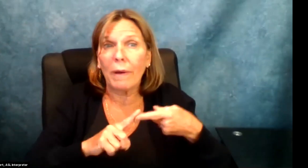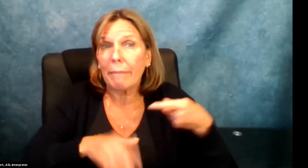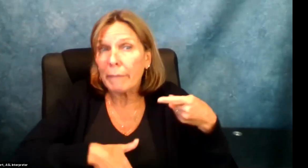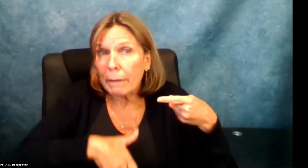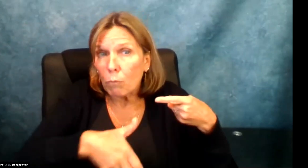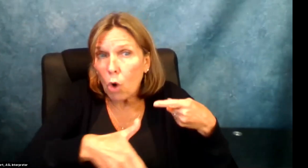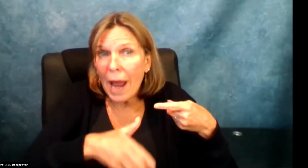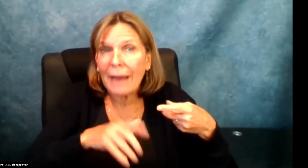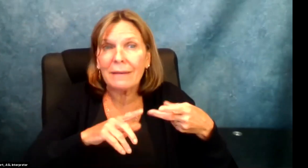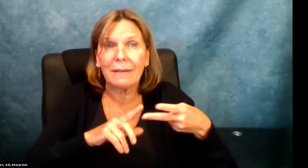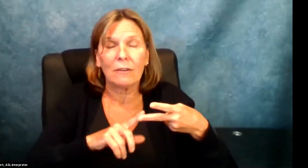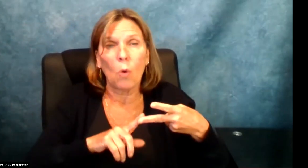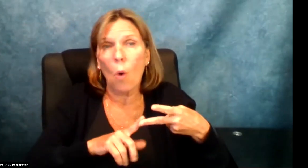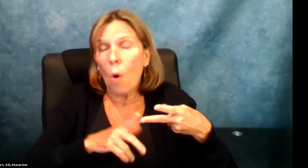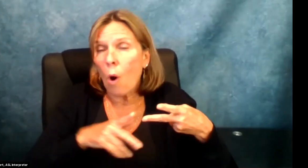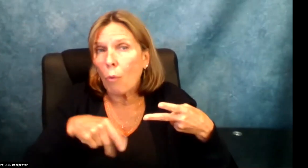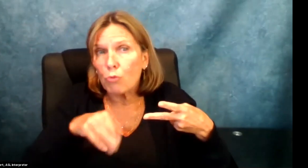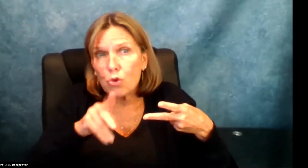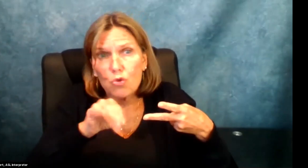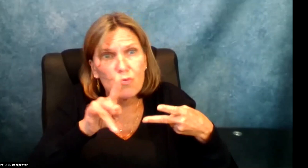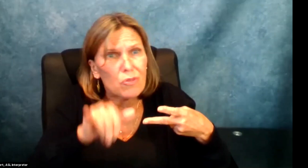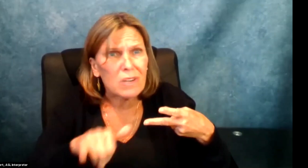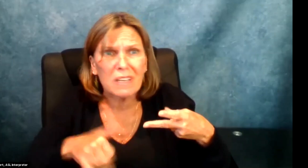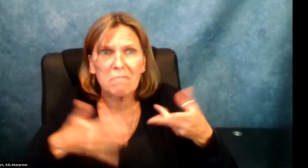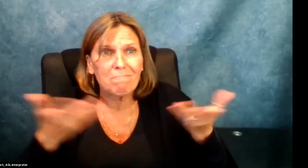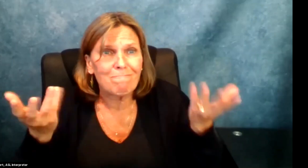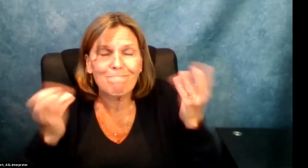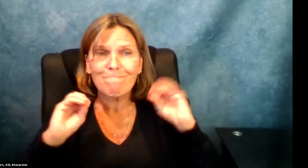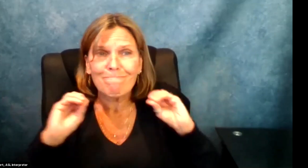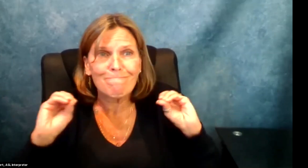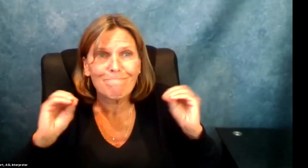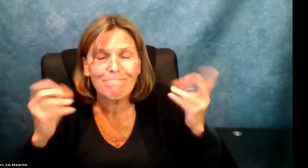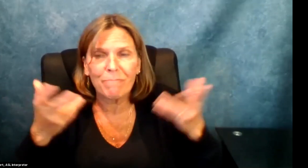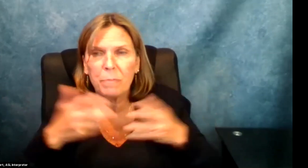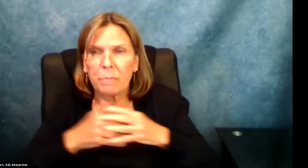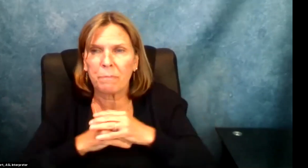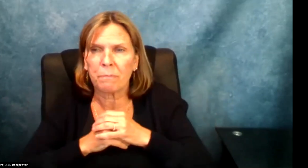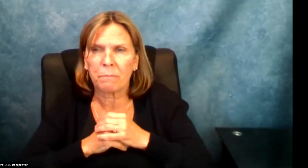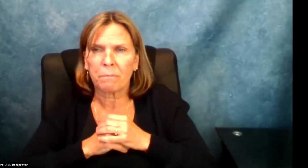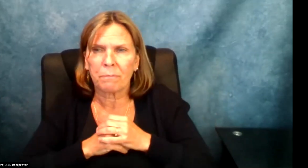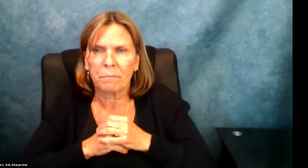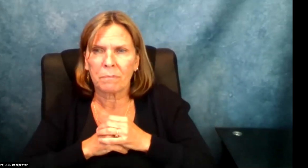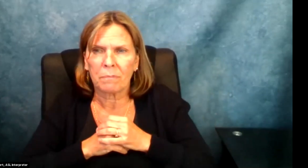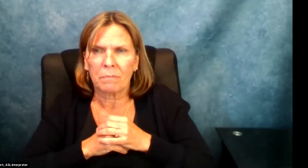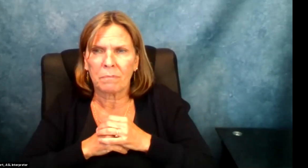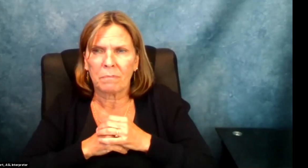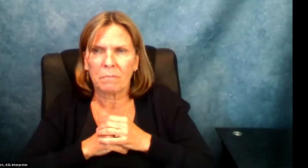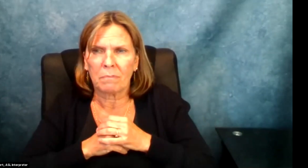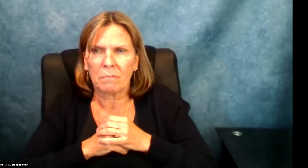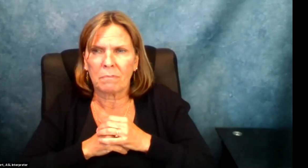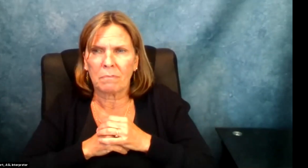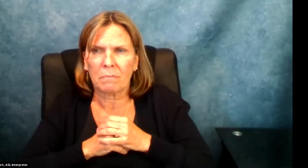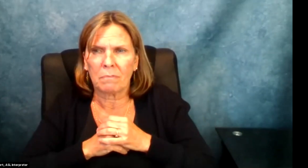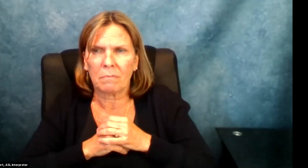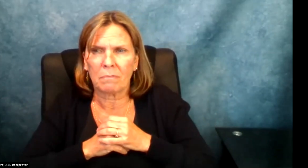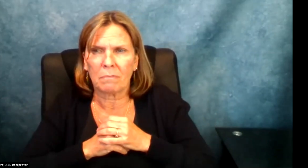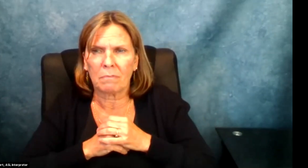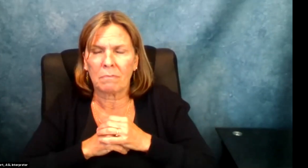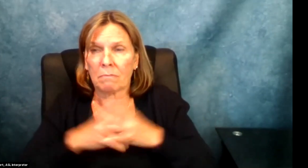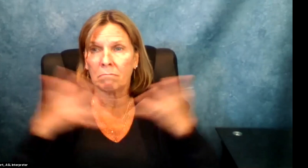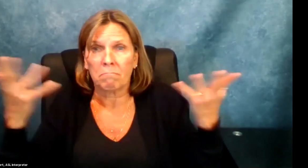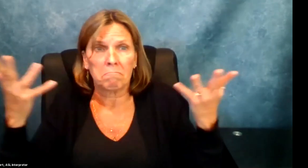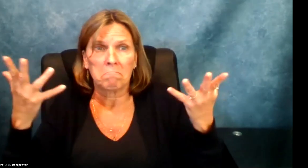either of you want to add more to that. I think just to speak to the I don't know, what if something happens down the